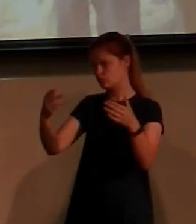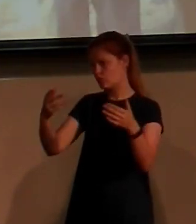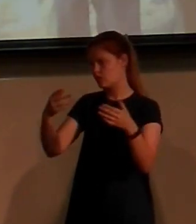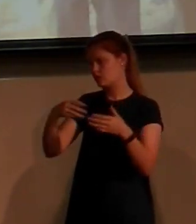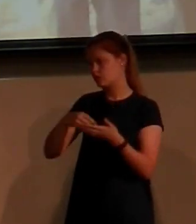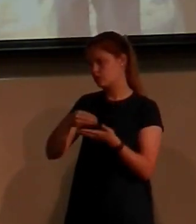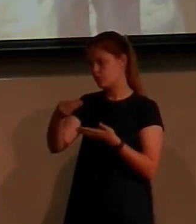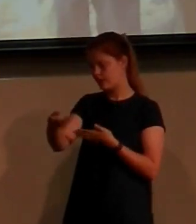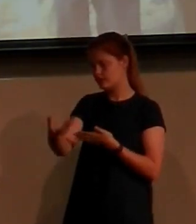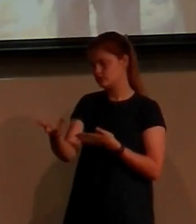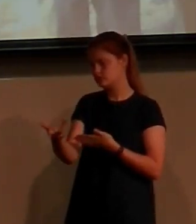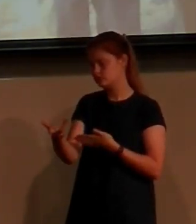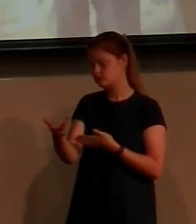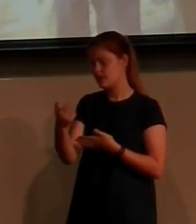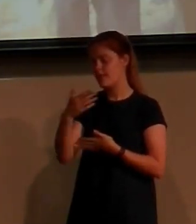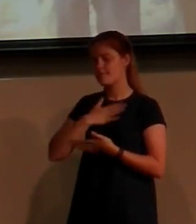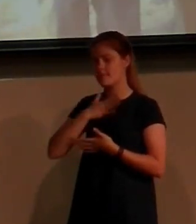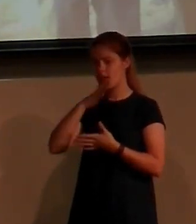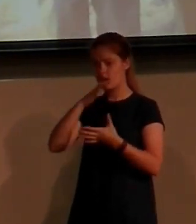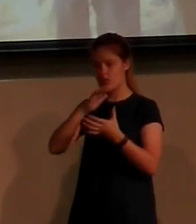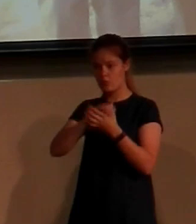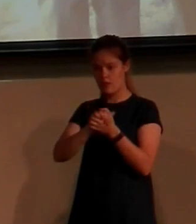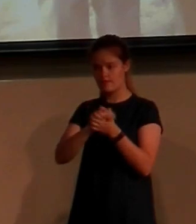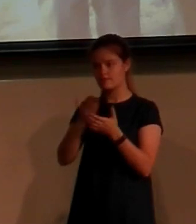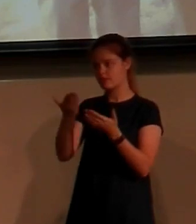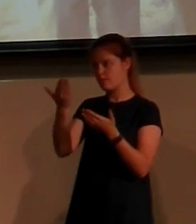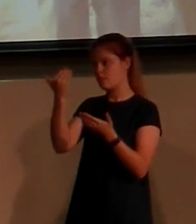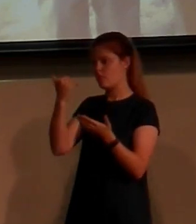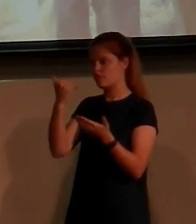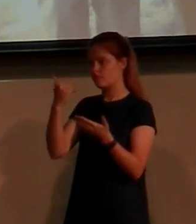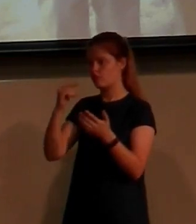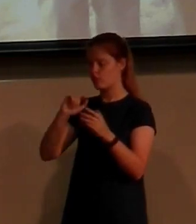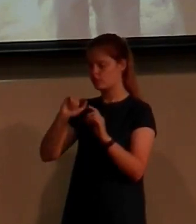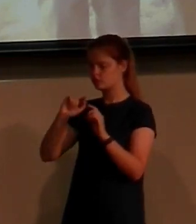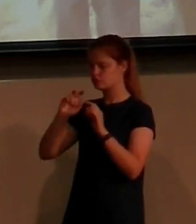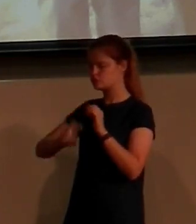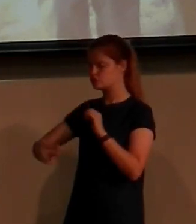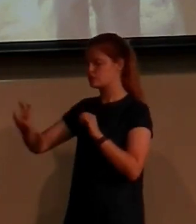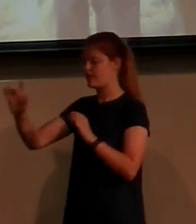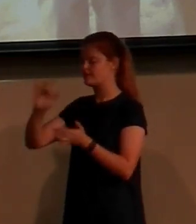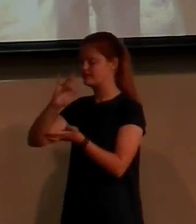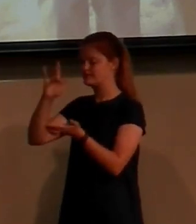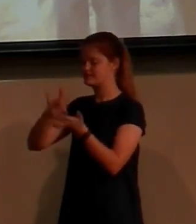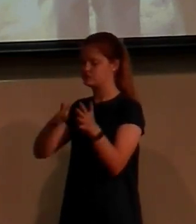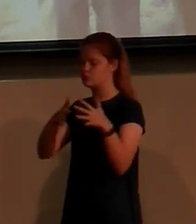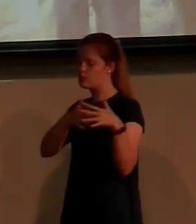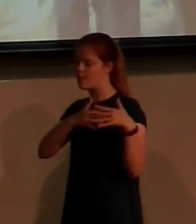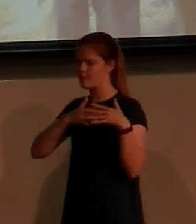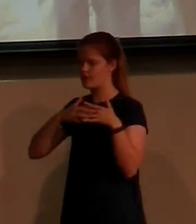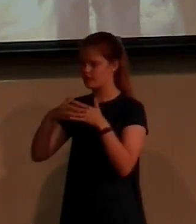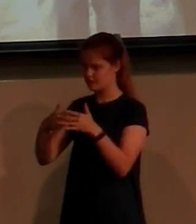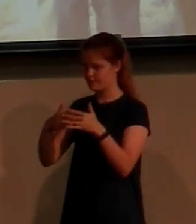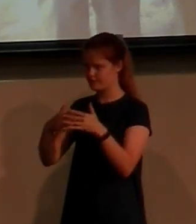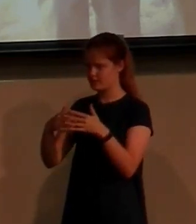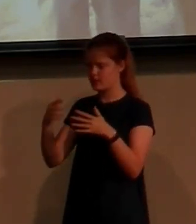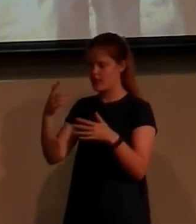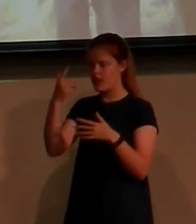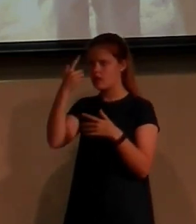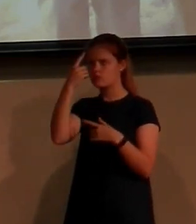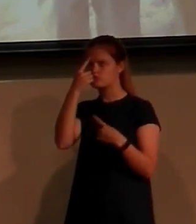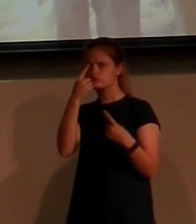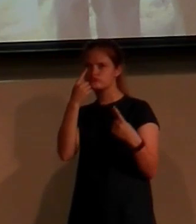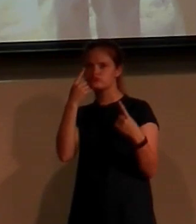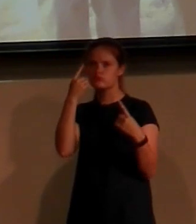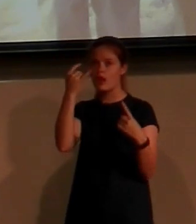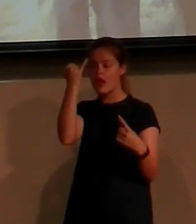My wife Mayra, prior to our trip to Central America, she came up with this idea